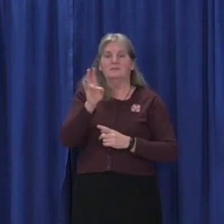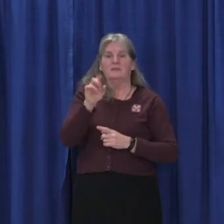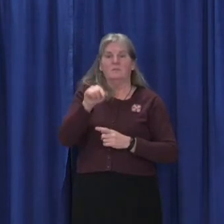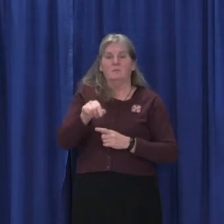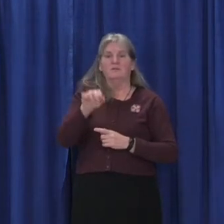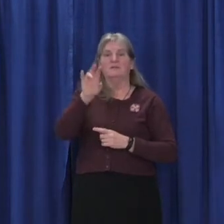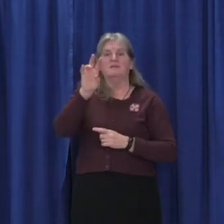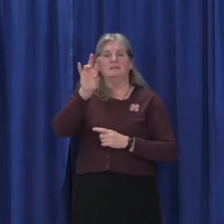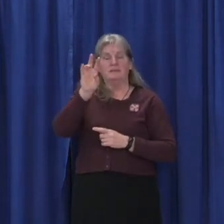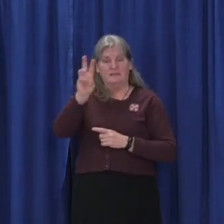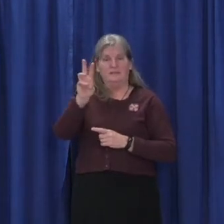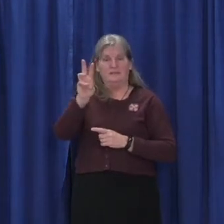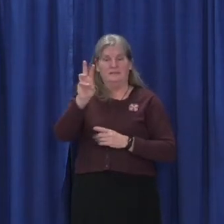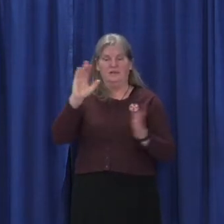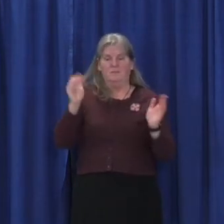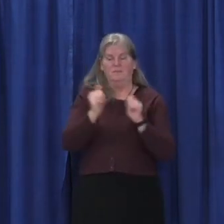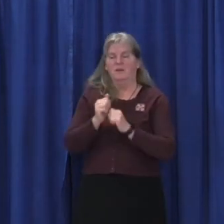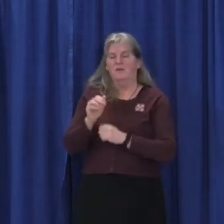67.6, compared with